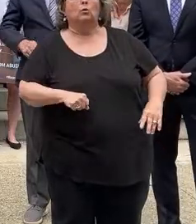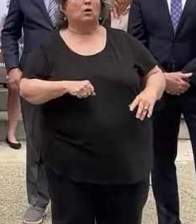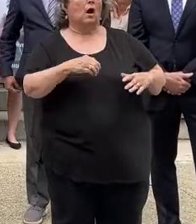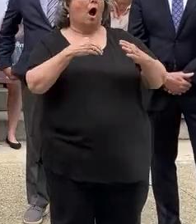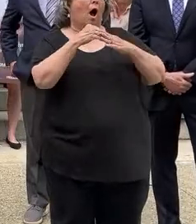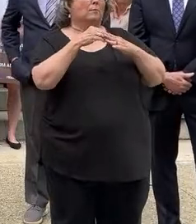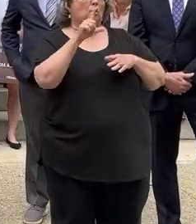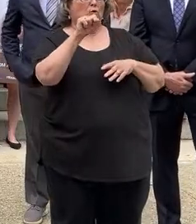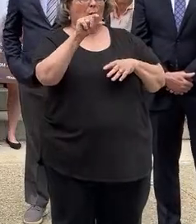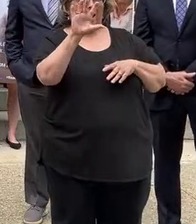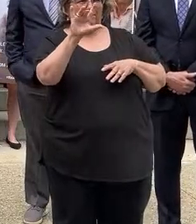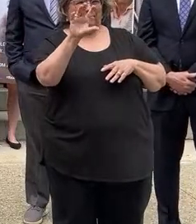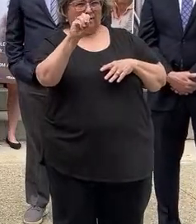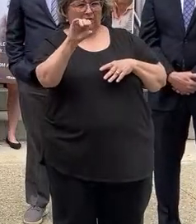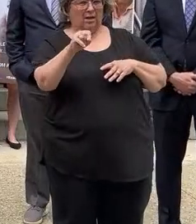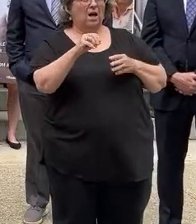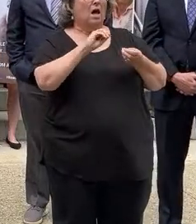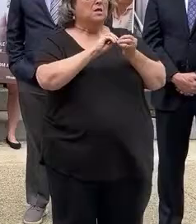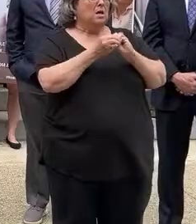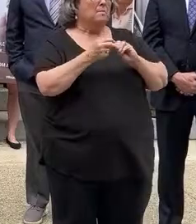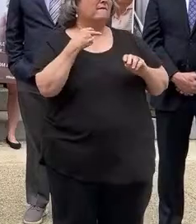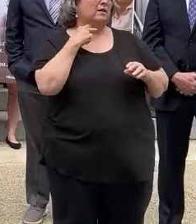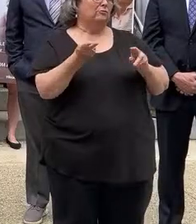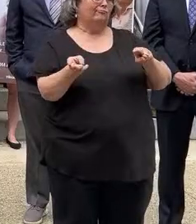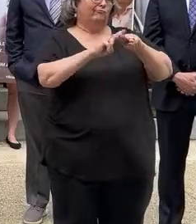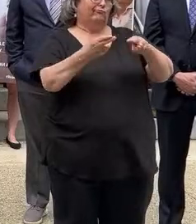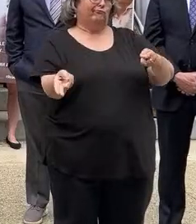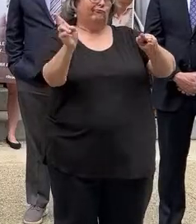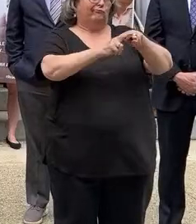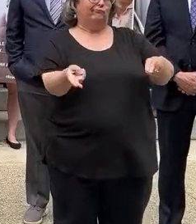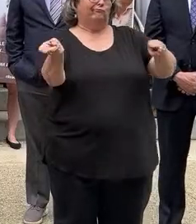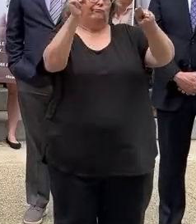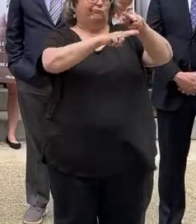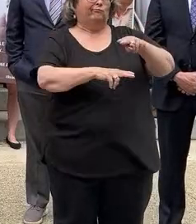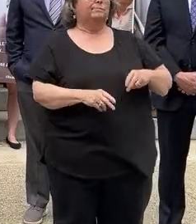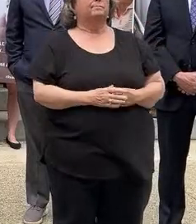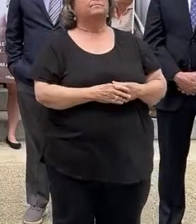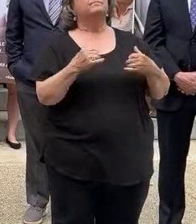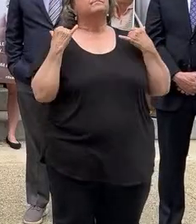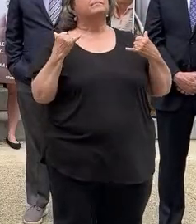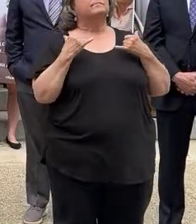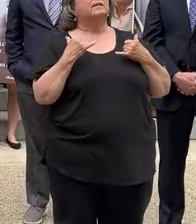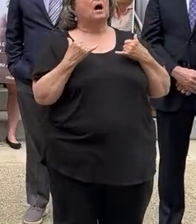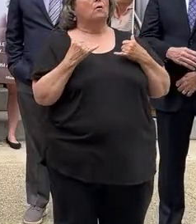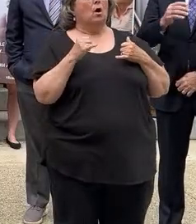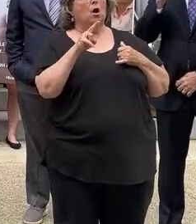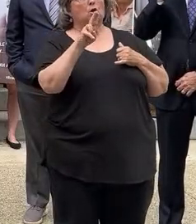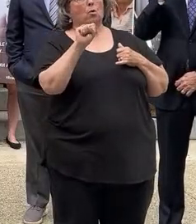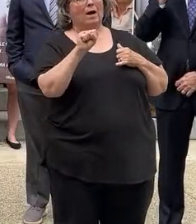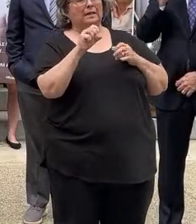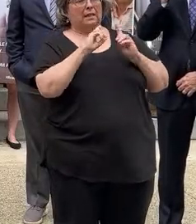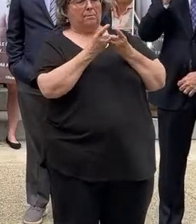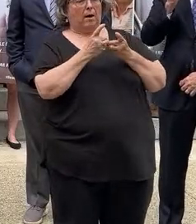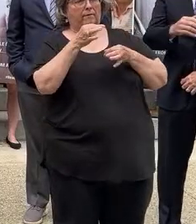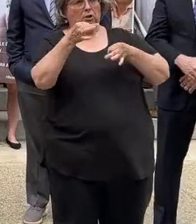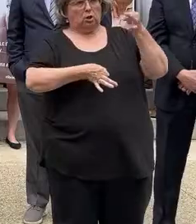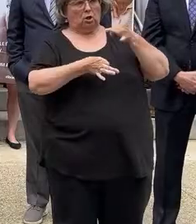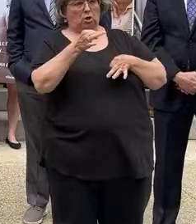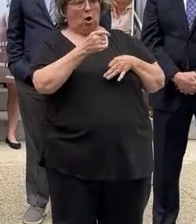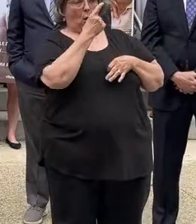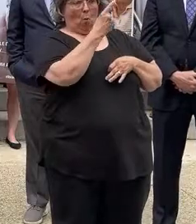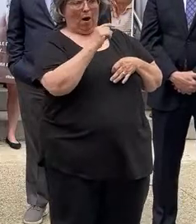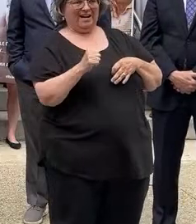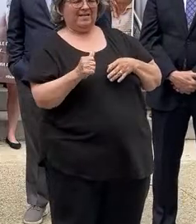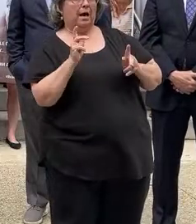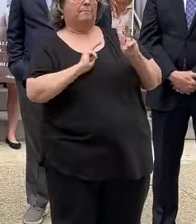2050, the number of victims is only going to rise. Currently, according to the U.S. Department of Justice, 1 out of